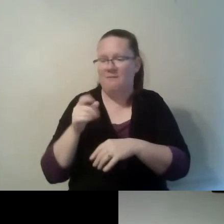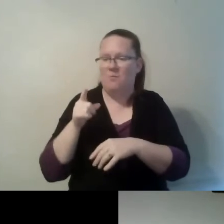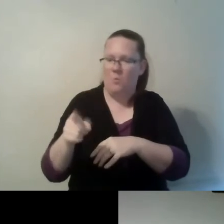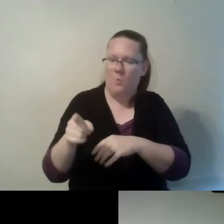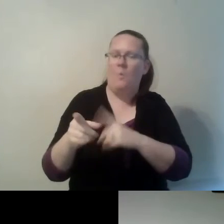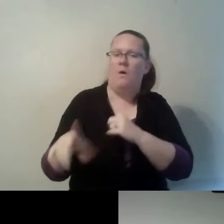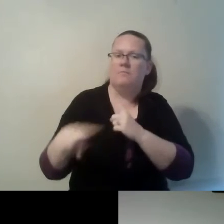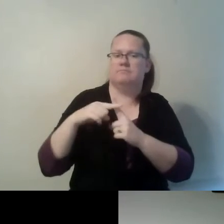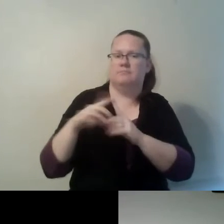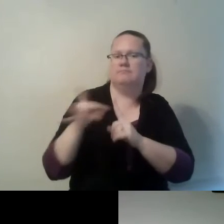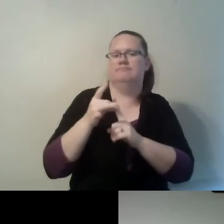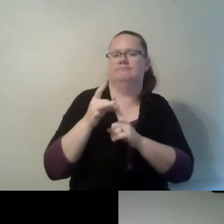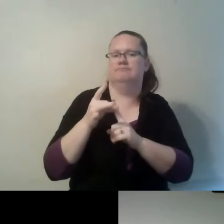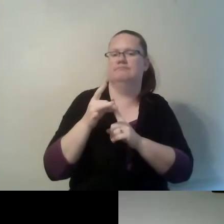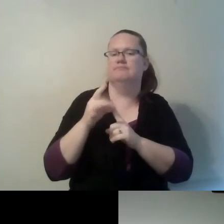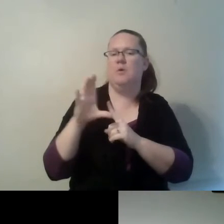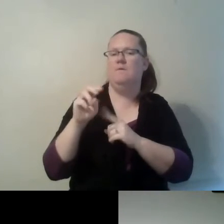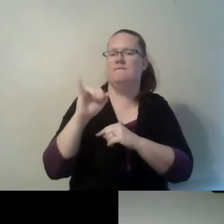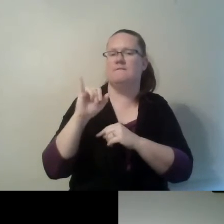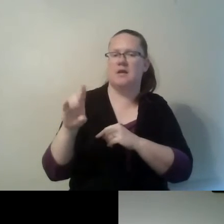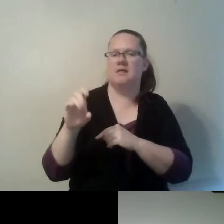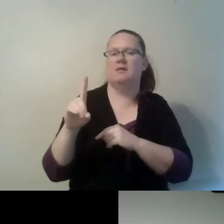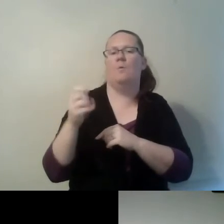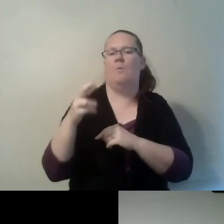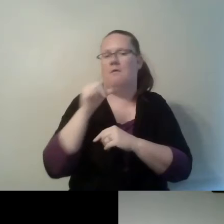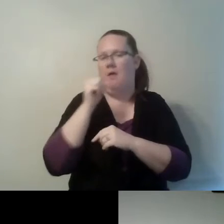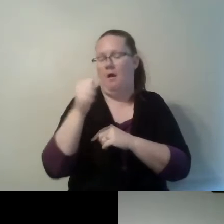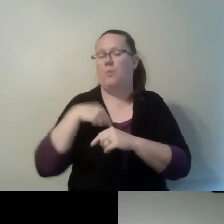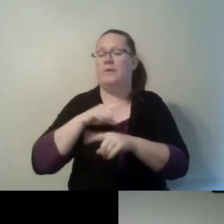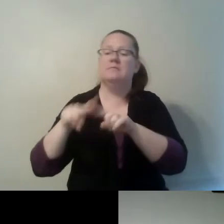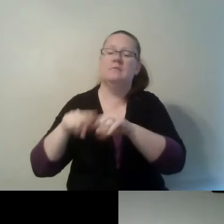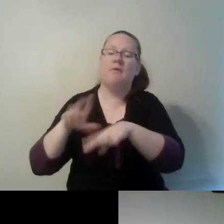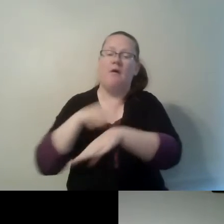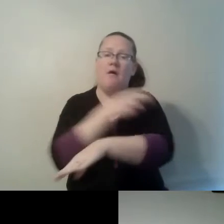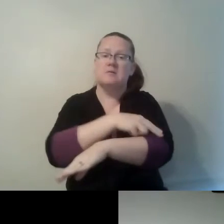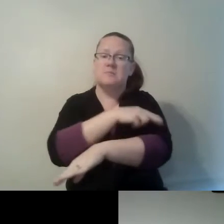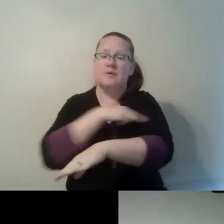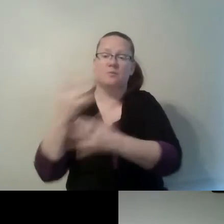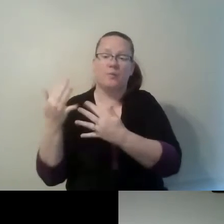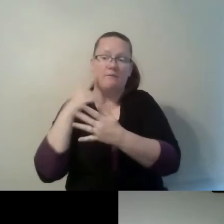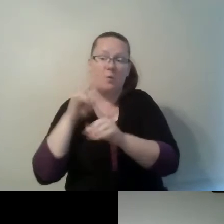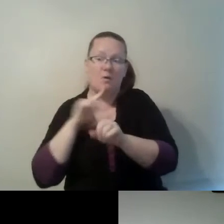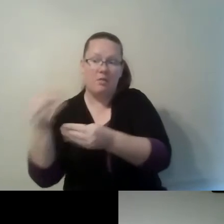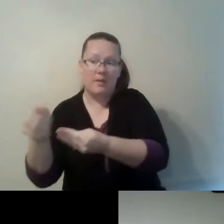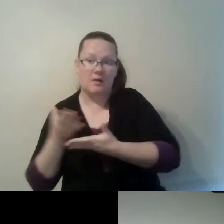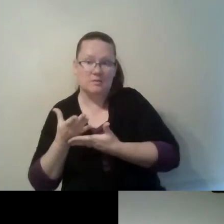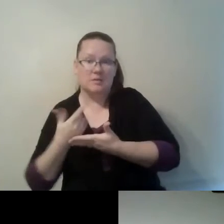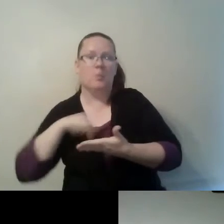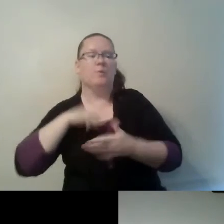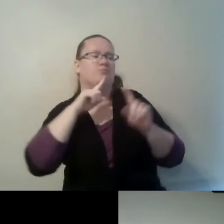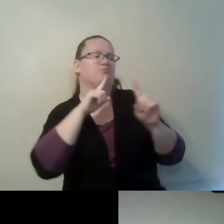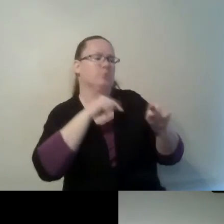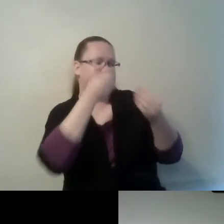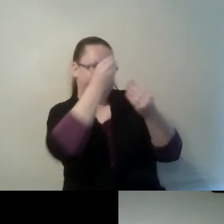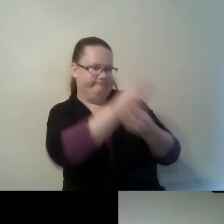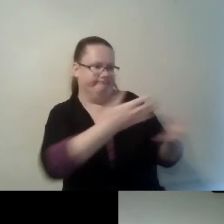not. We rely on the hospitals to report that to us, and then we go ahead and report back out who they might have come in contact